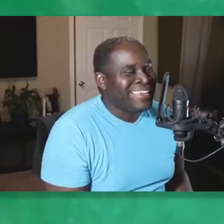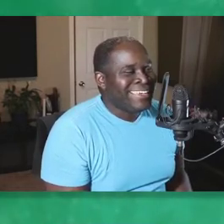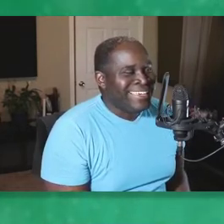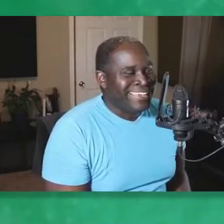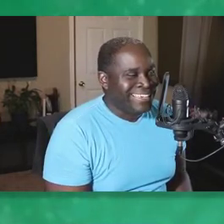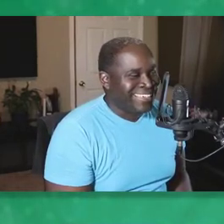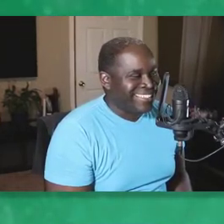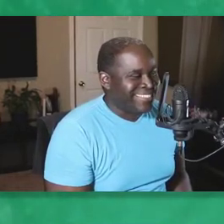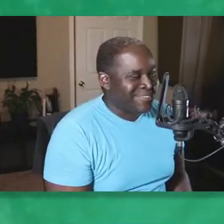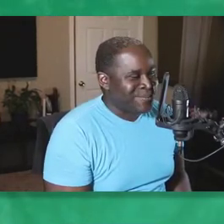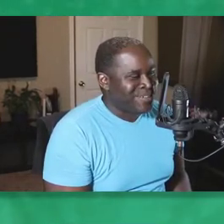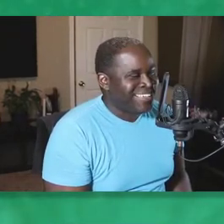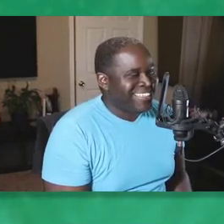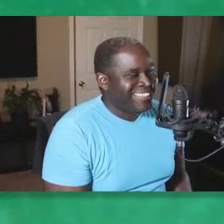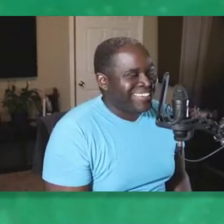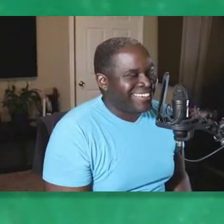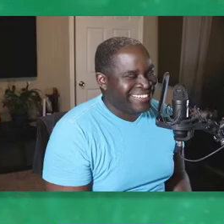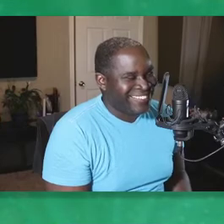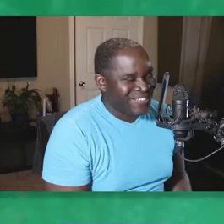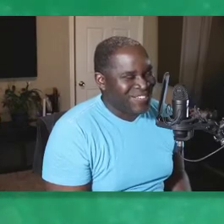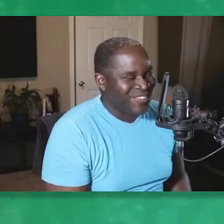like, this is...